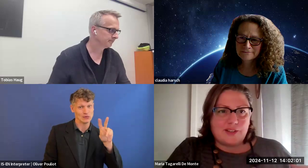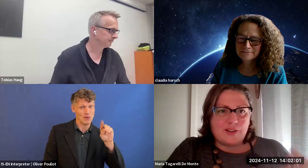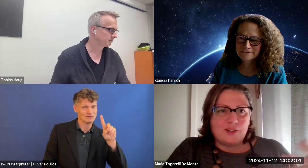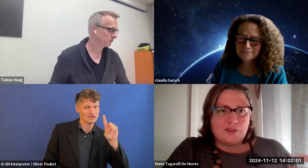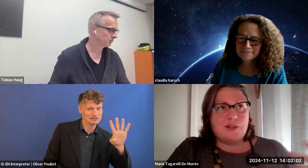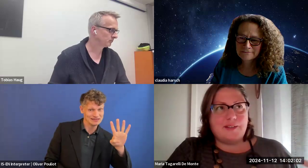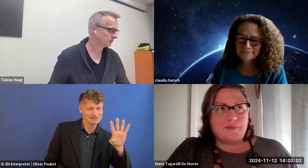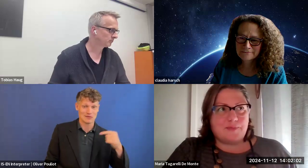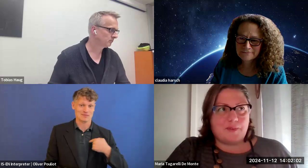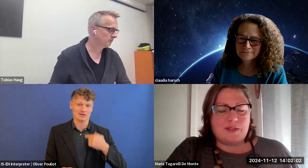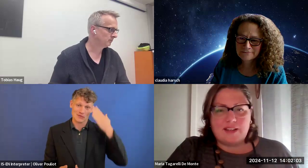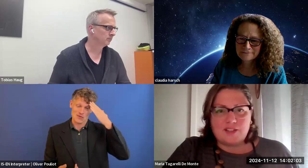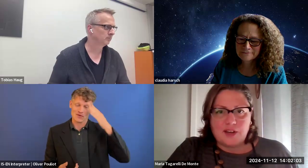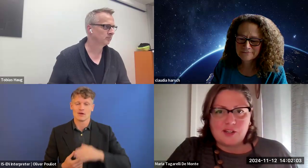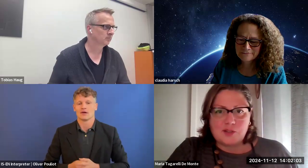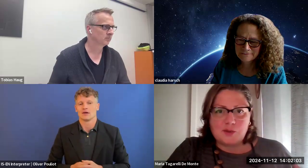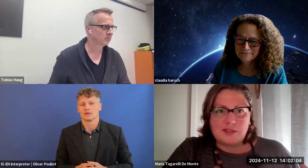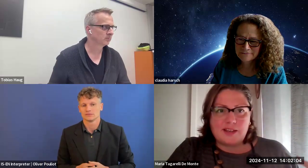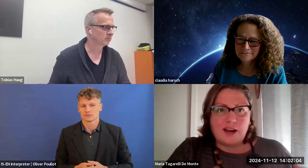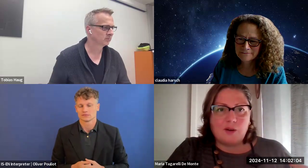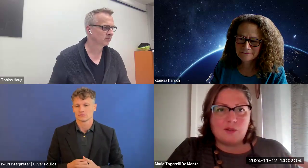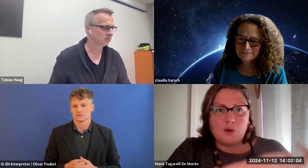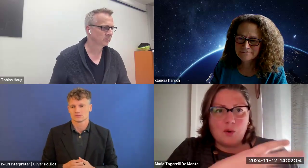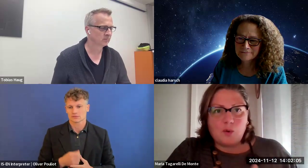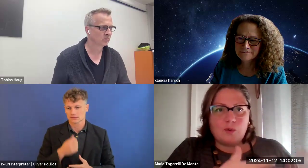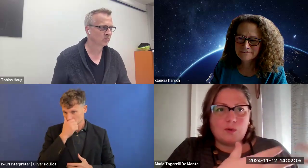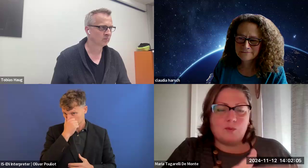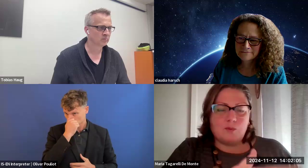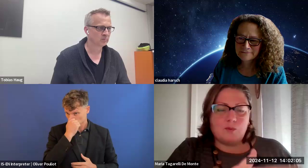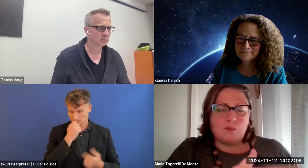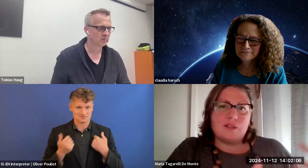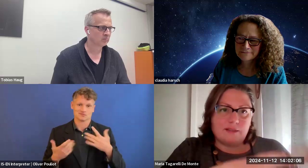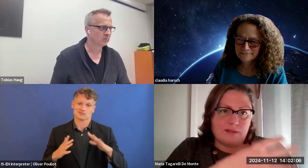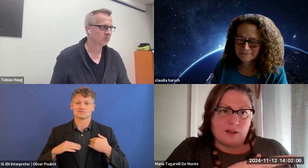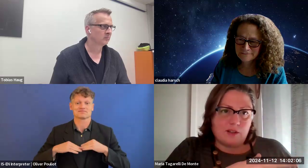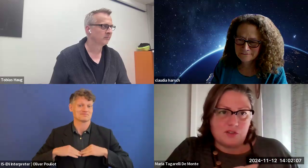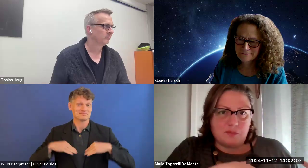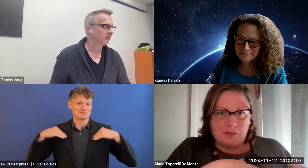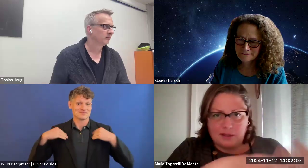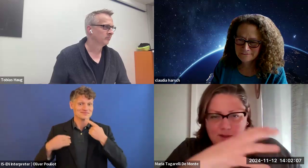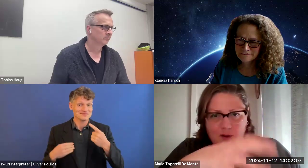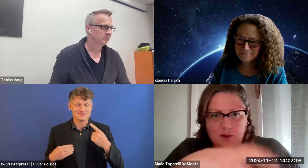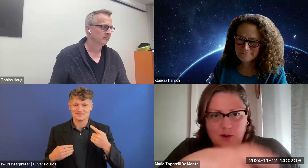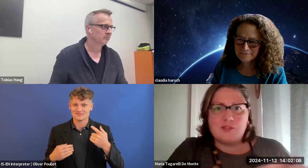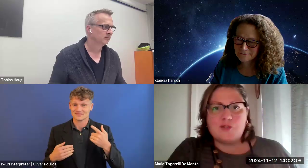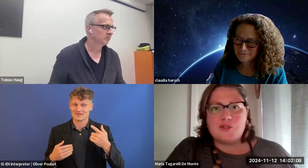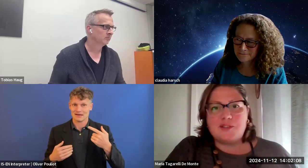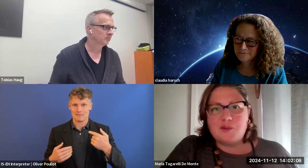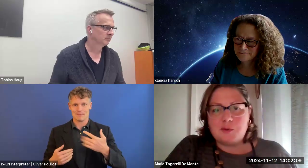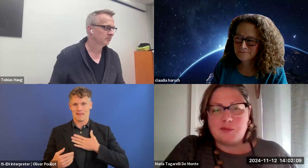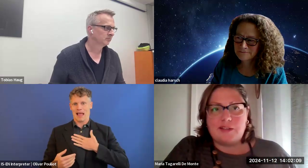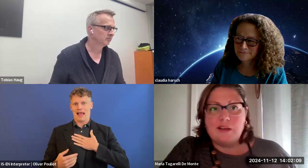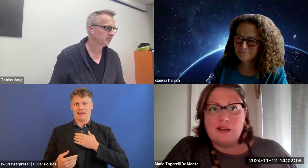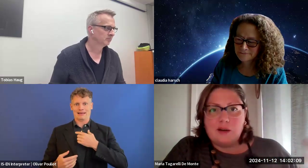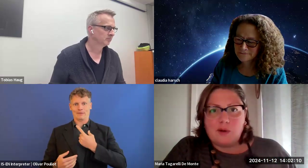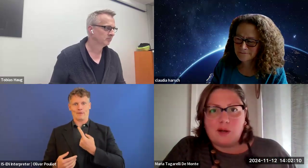great pleasure and also great satisfaction to see how the whole work that not just me, but all the